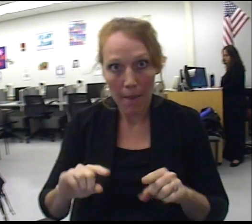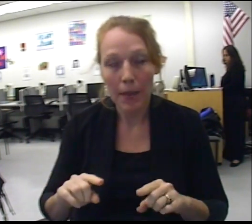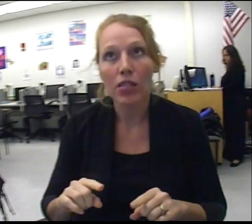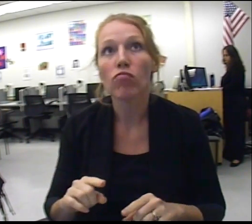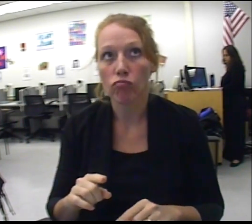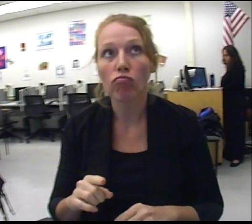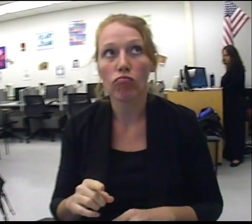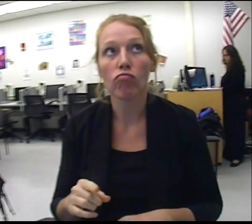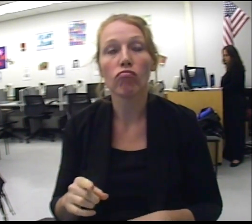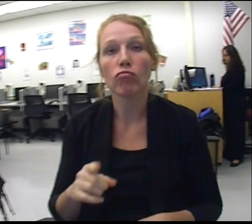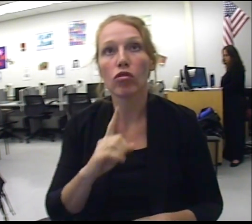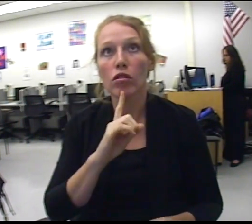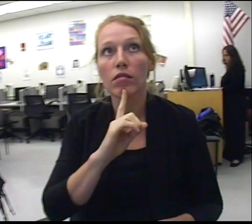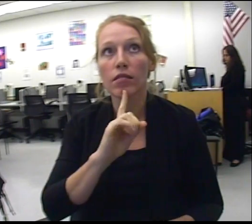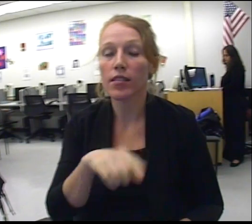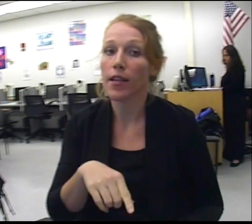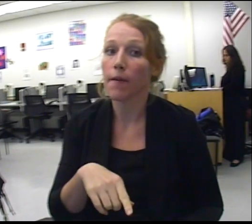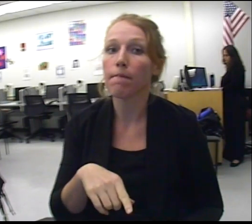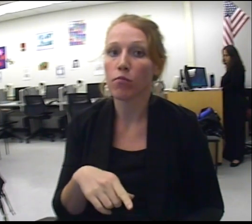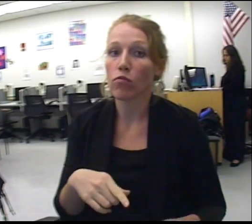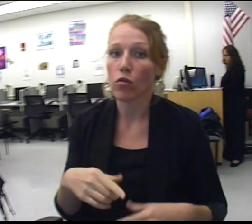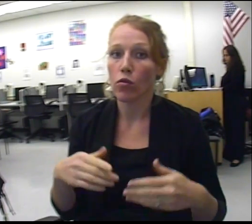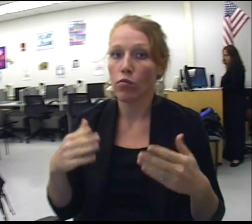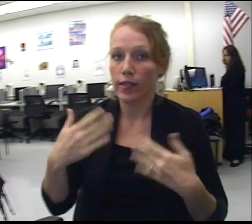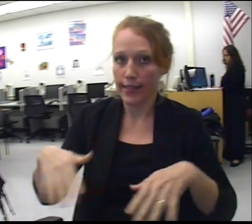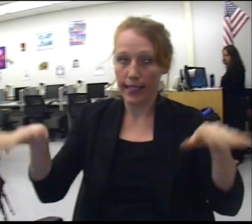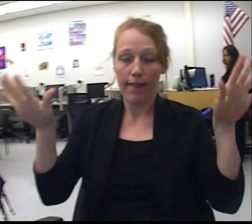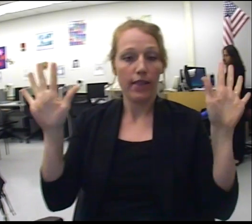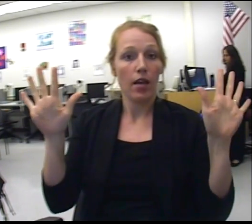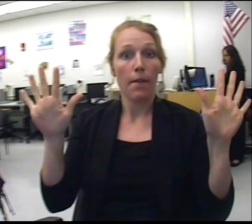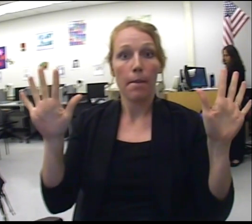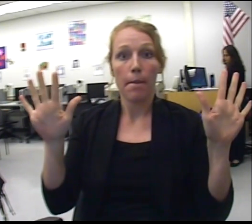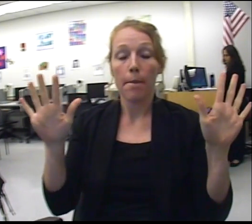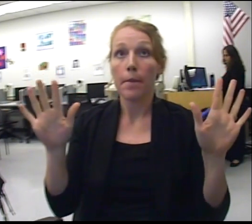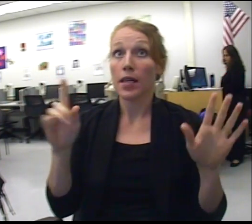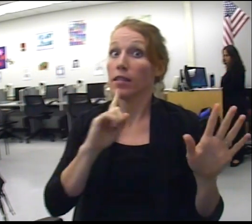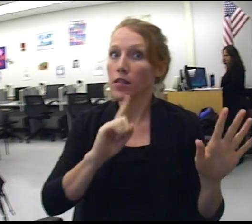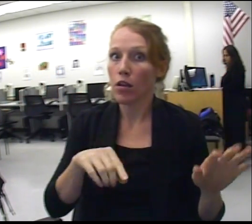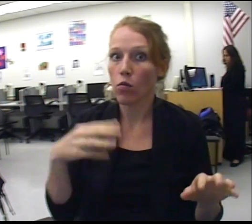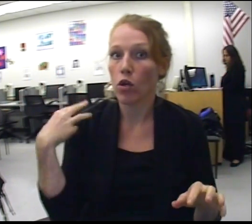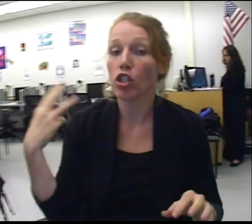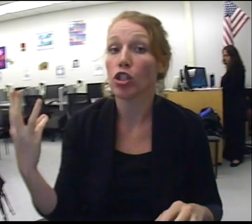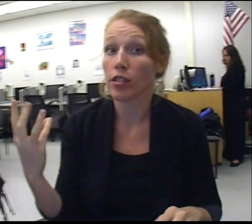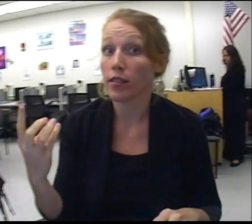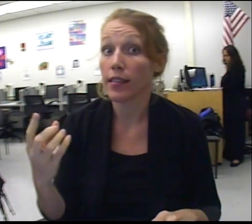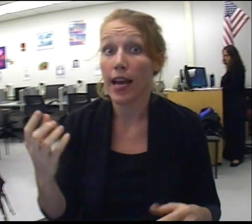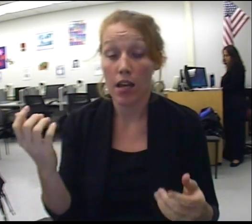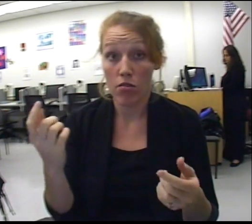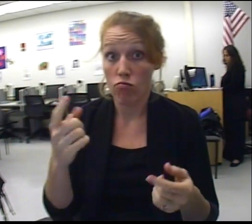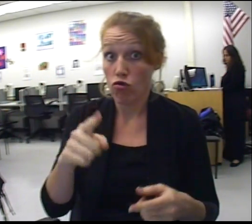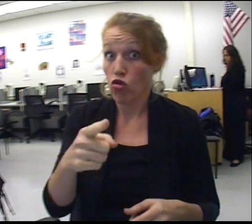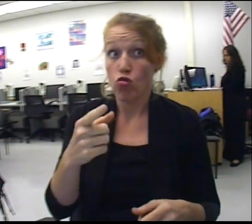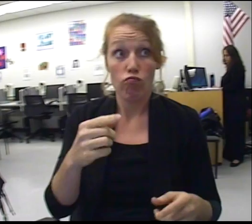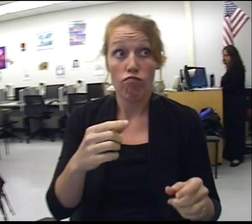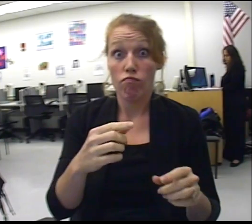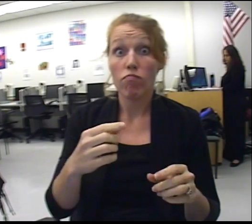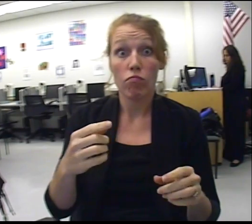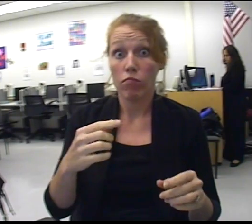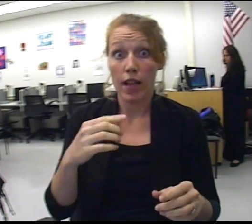peacefully, we're going to destroy the city before we leave, or before you come in and take it over. So Washington was very smart, and he let them